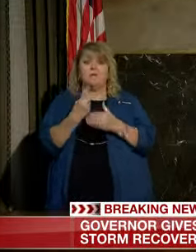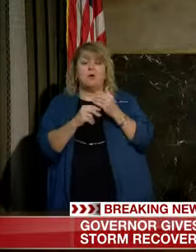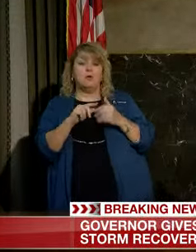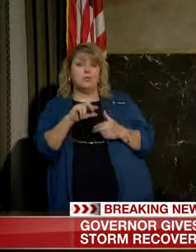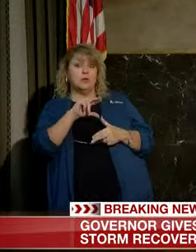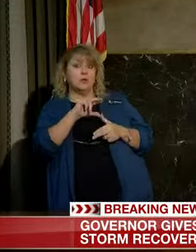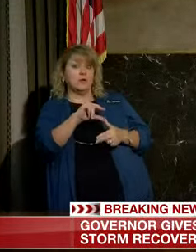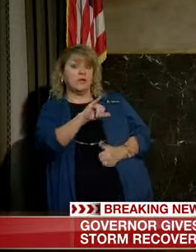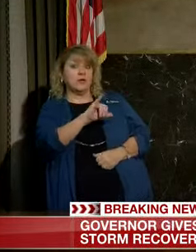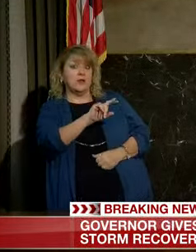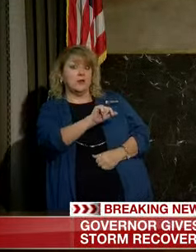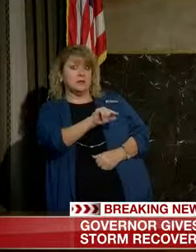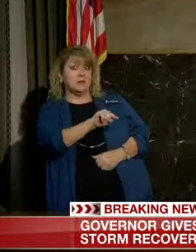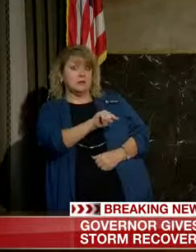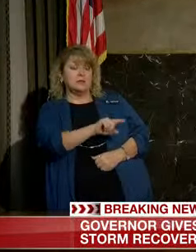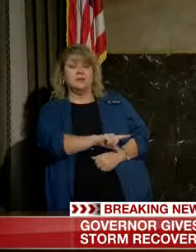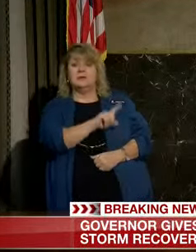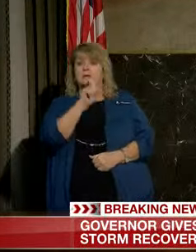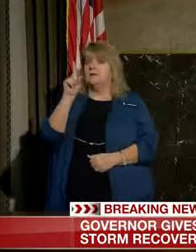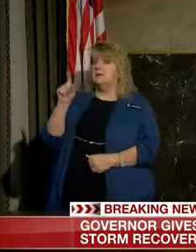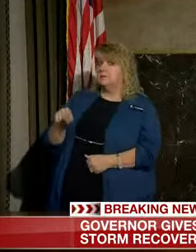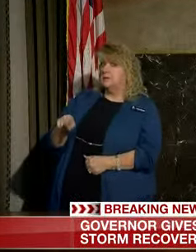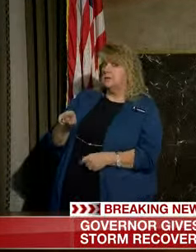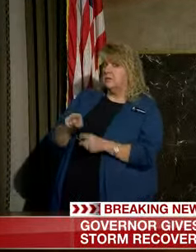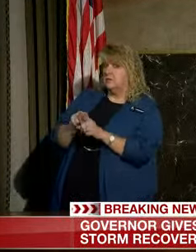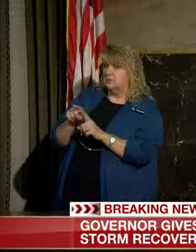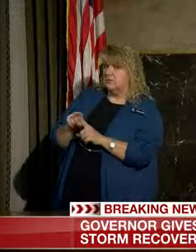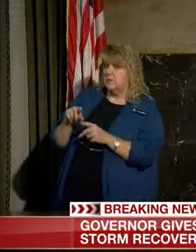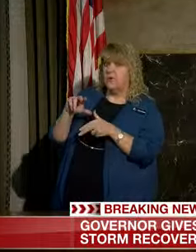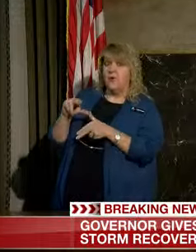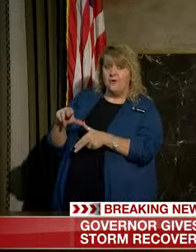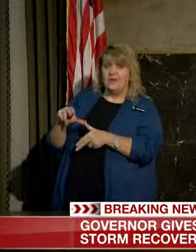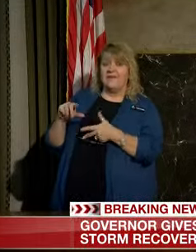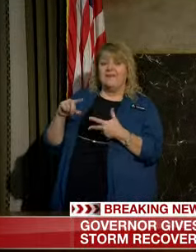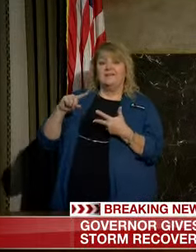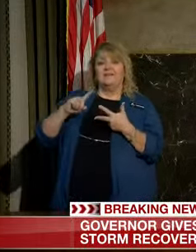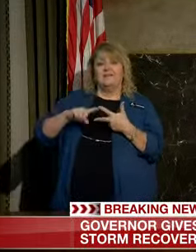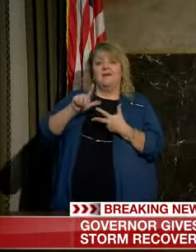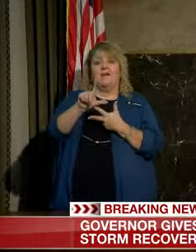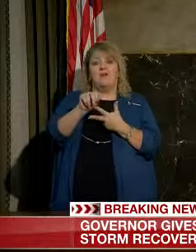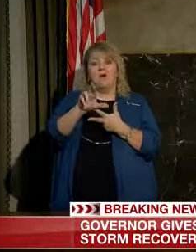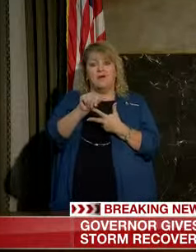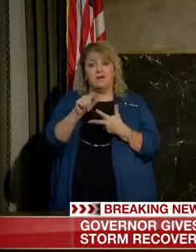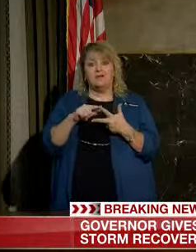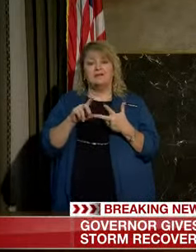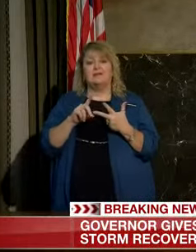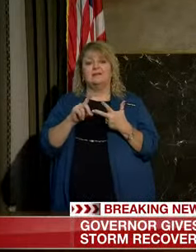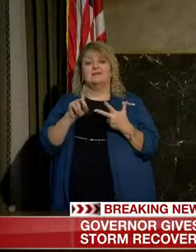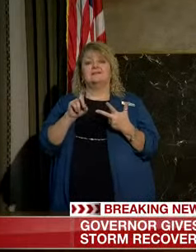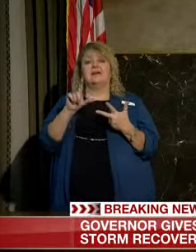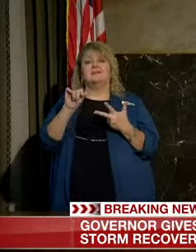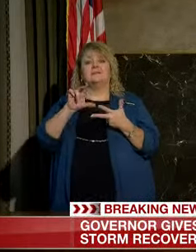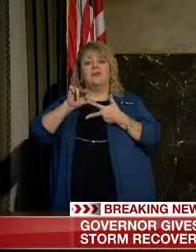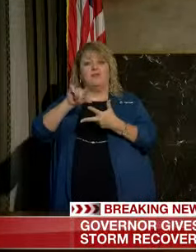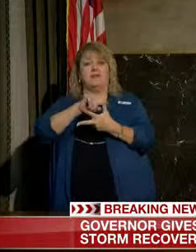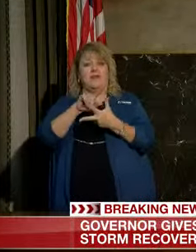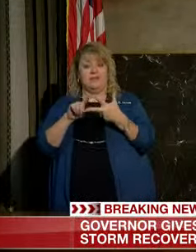but also our continued needs to recover from Hurricanes Laura and Delta in southwest